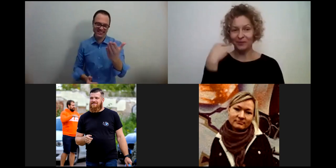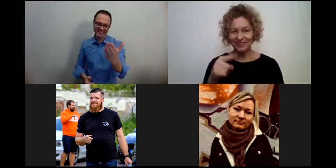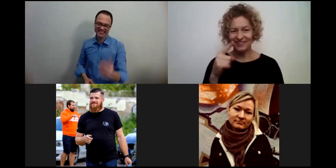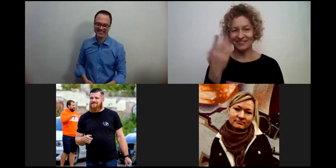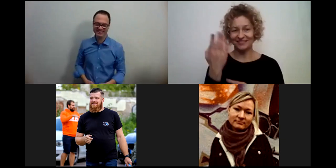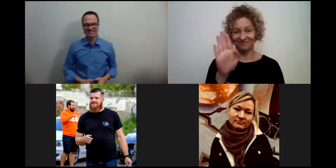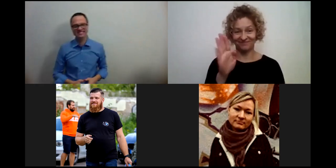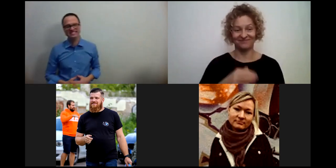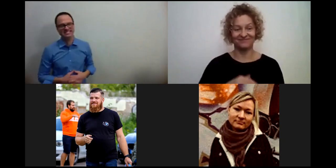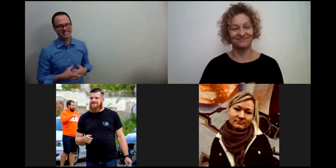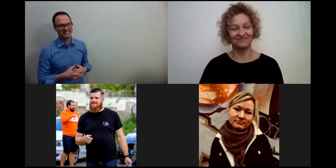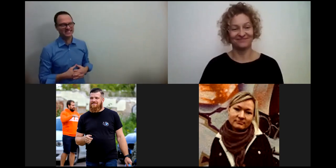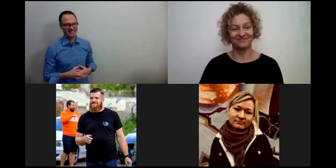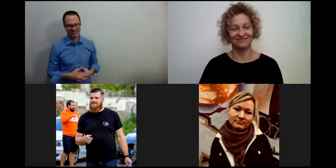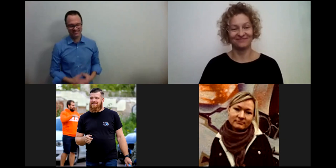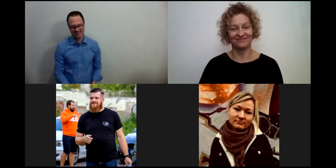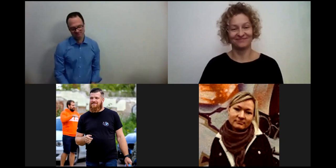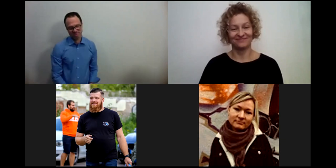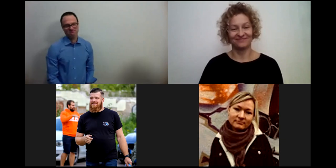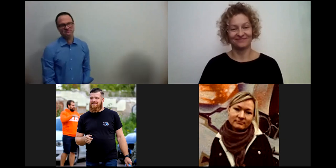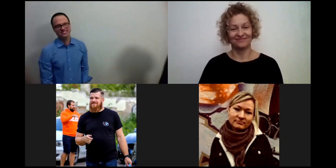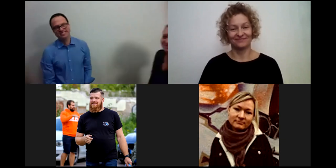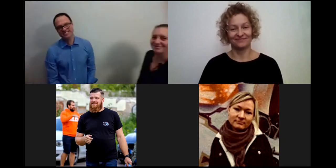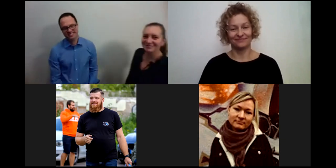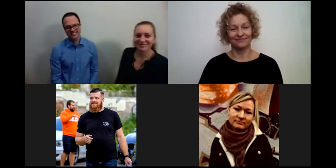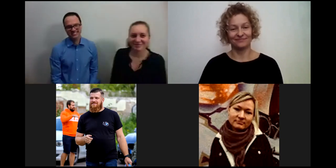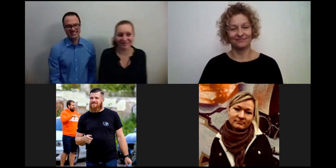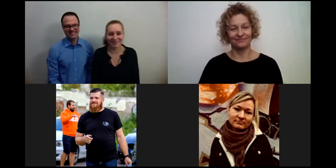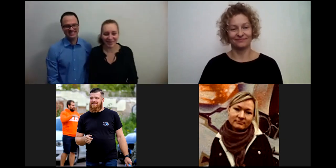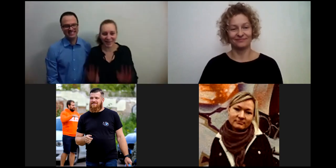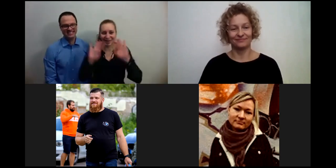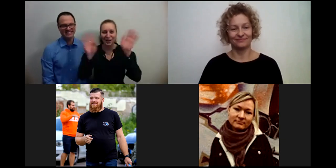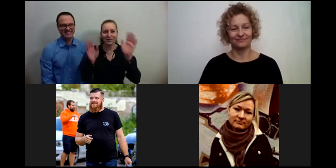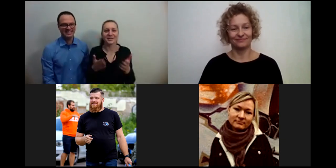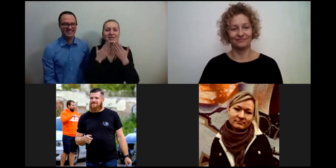Ekaterina from Russia, you may turn on your camera.